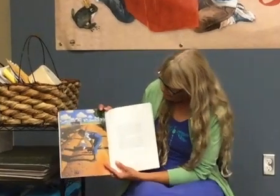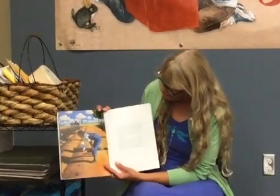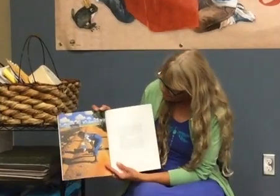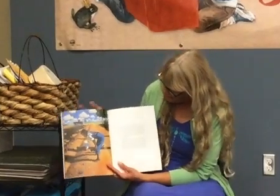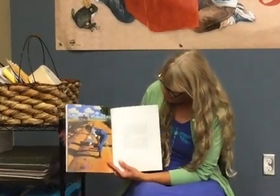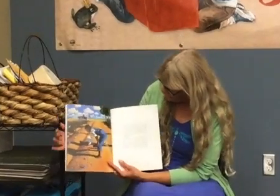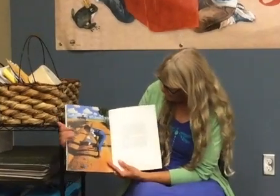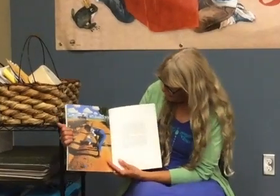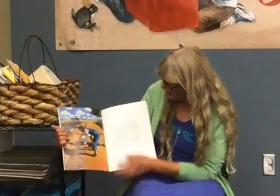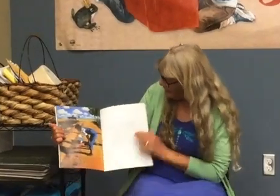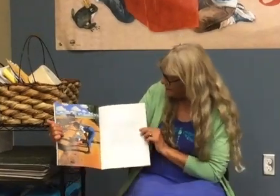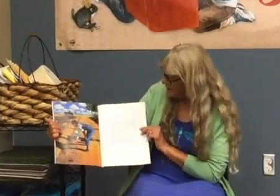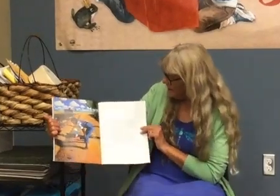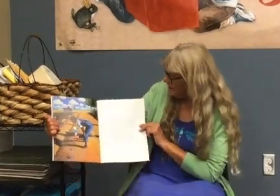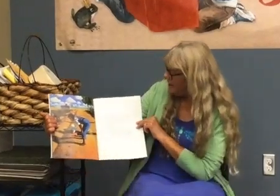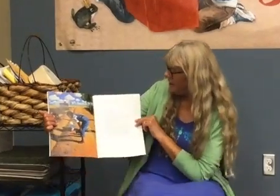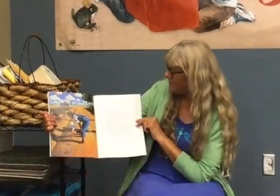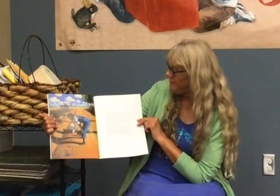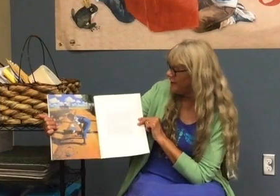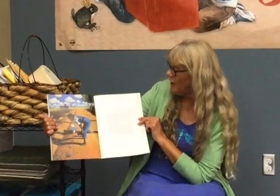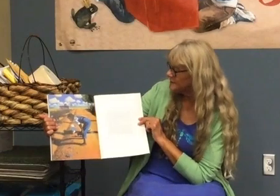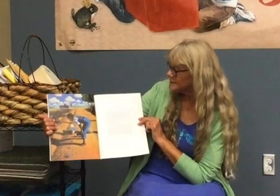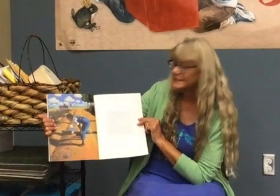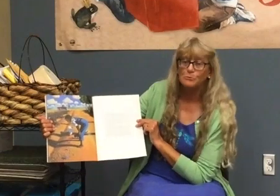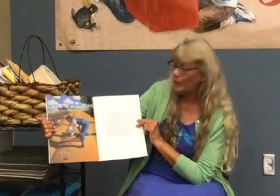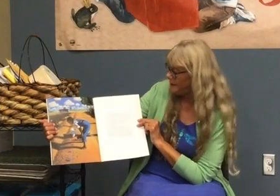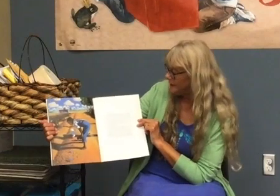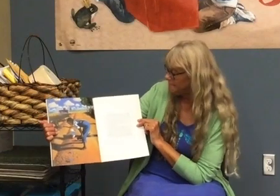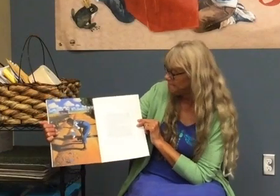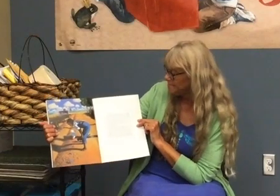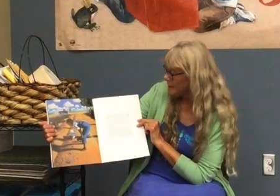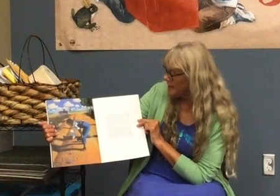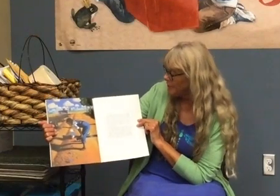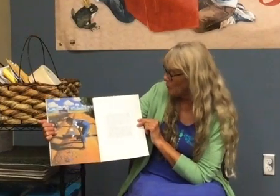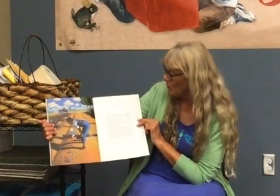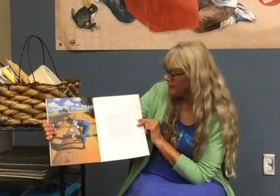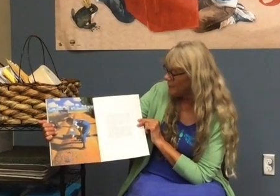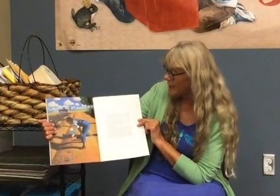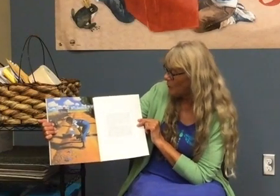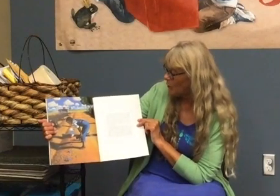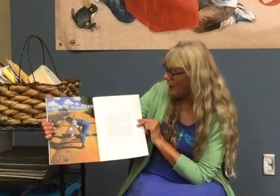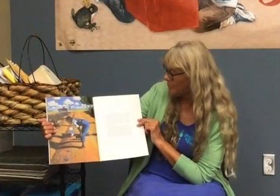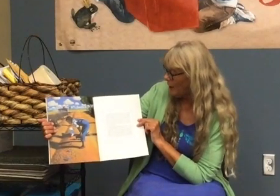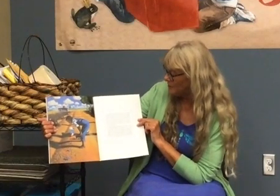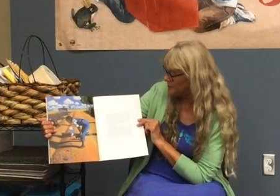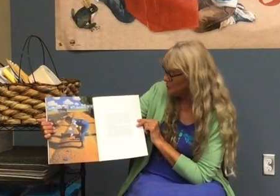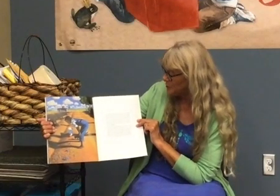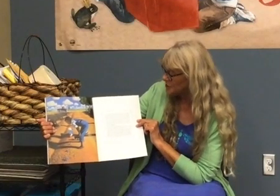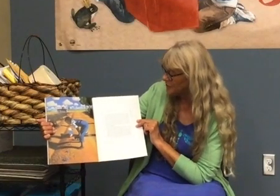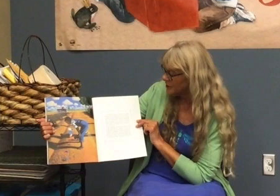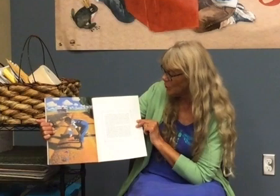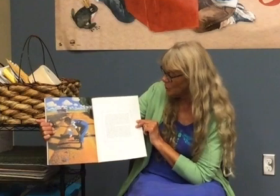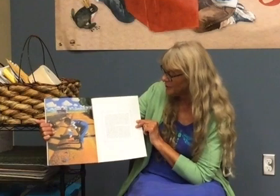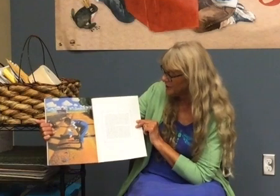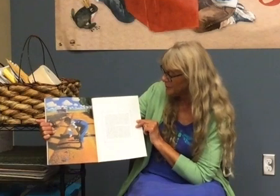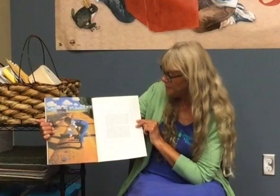I climbed down and fell off to sleep waiting. In the morning, when I woke up, wet with dew and